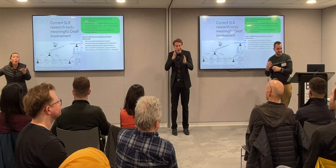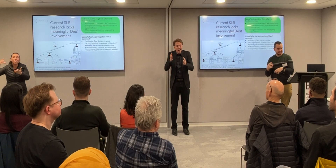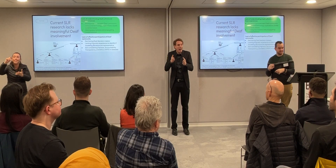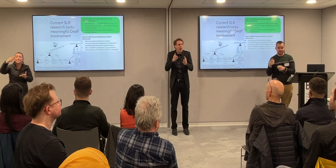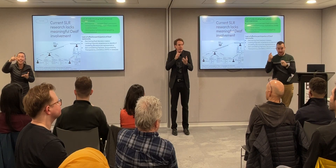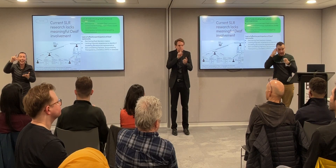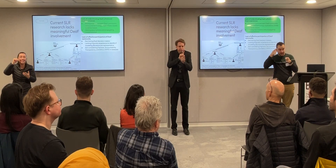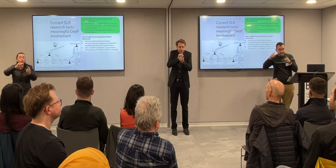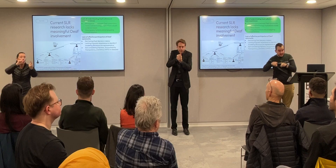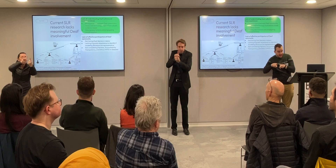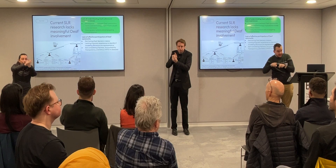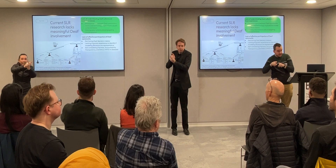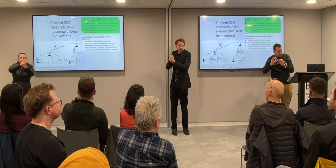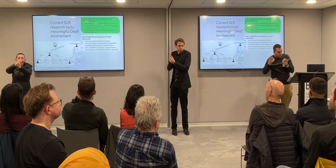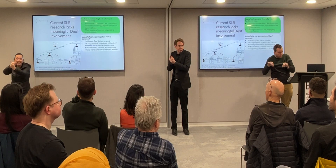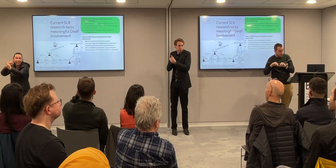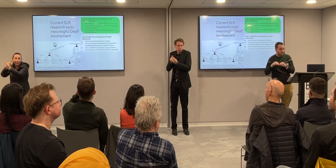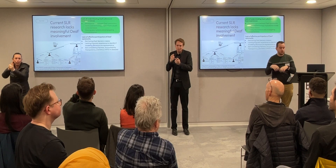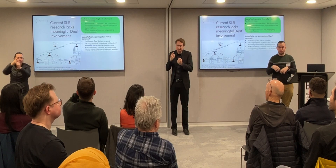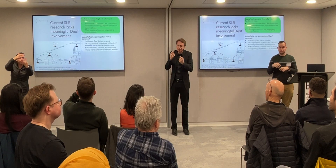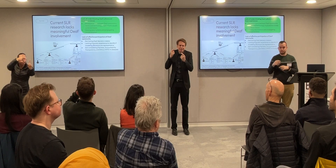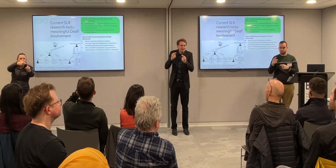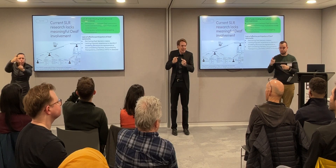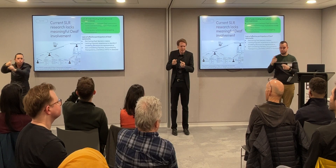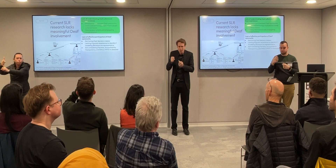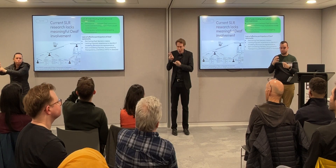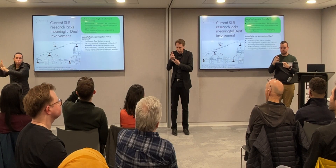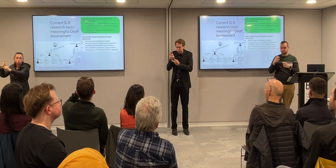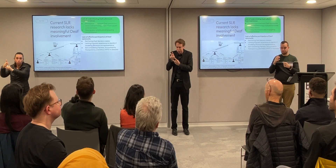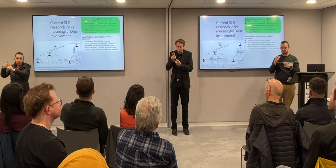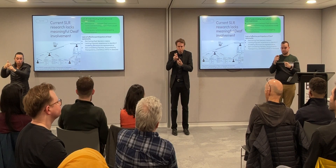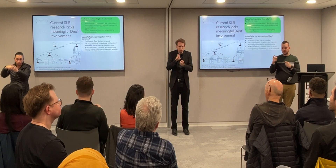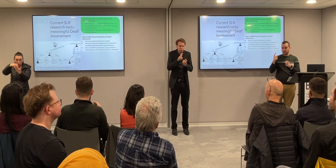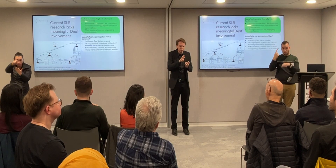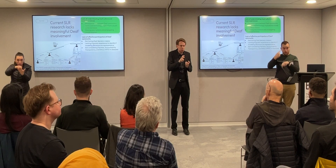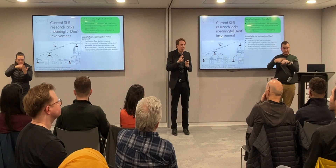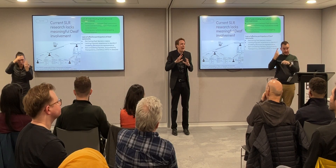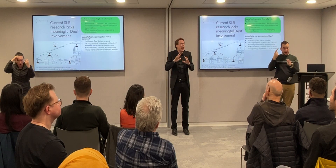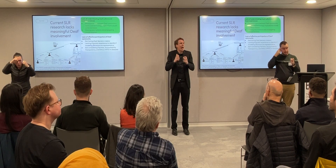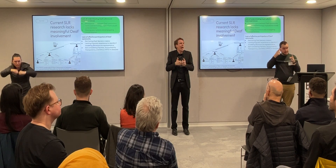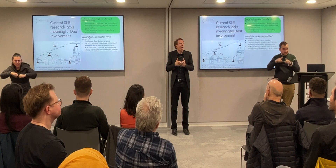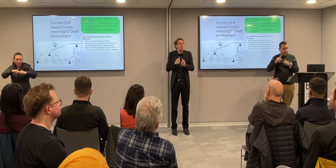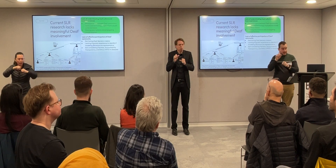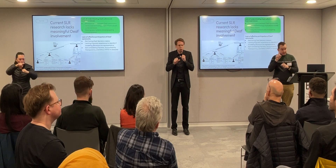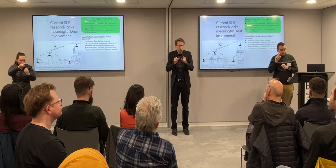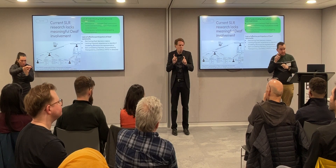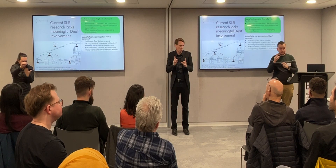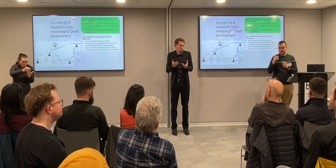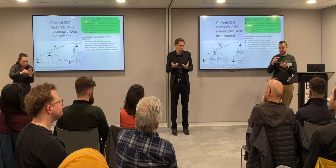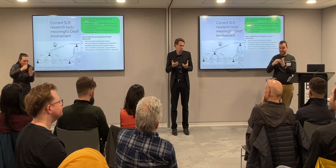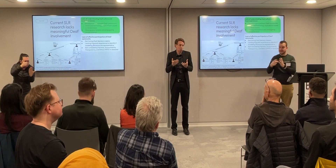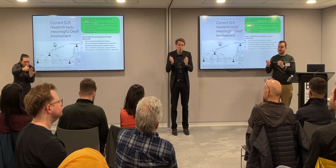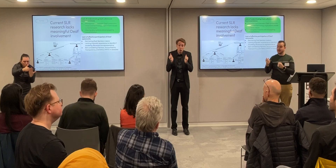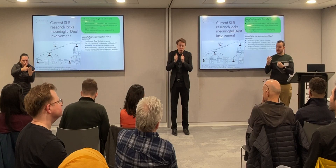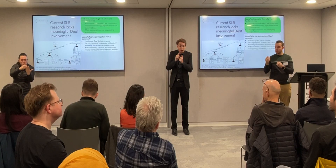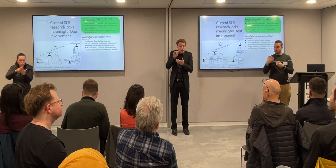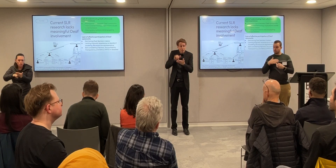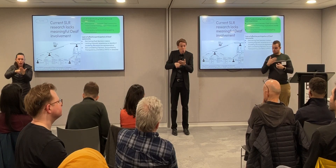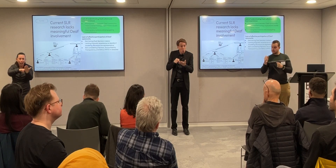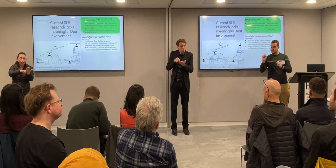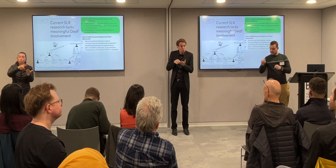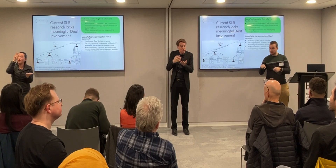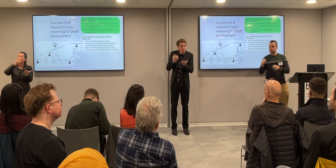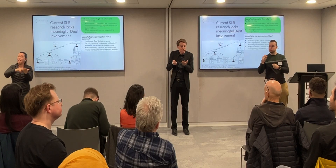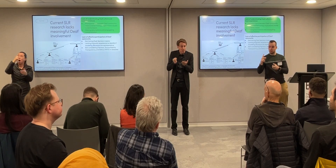with the participants and of the data that they're collecting? Do they have consent forms in place? Is it a one-time consent form,